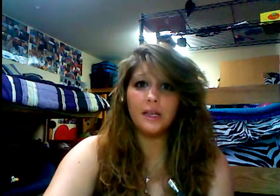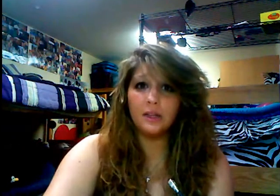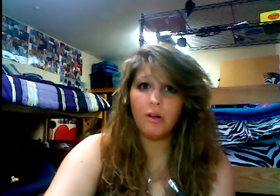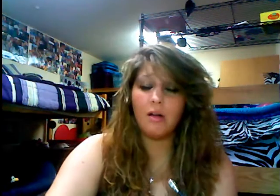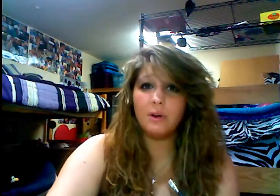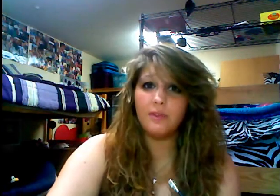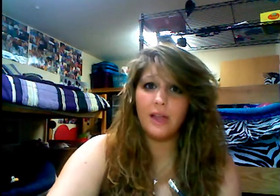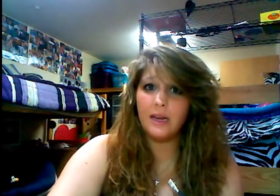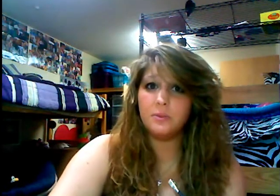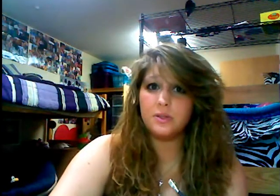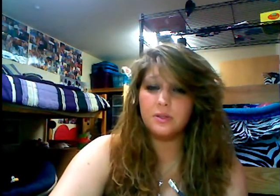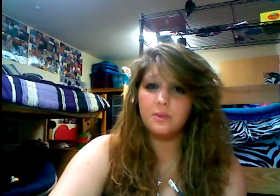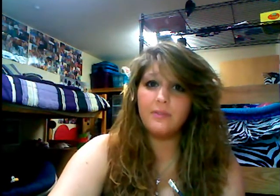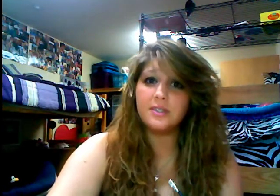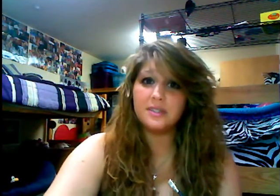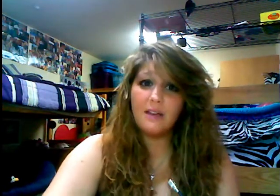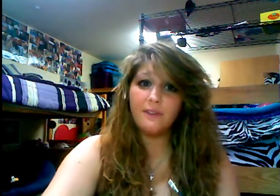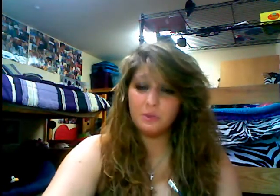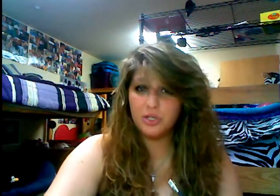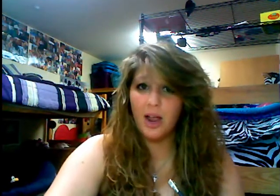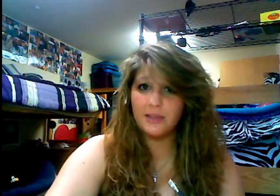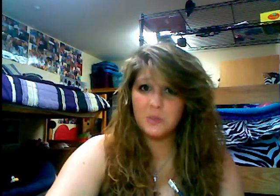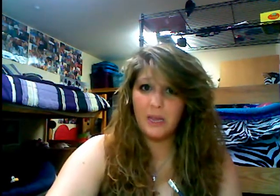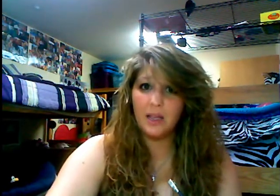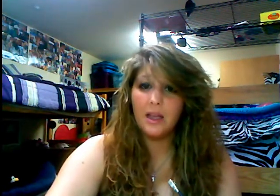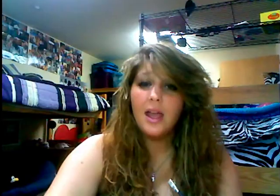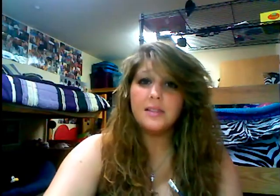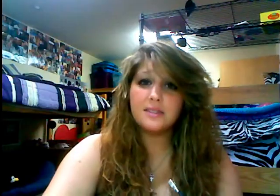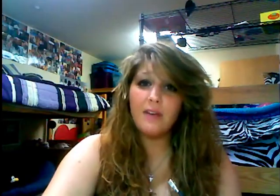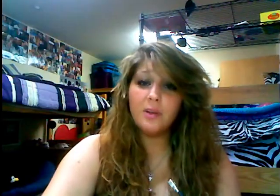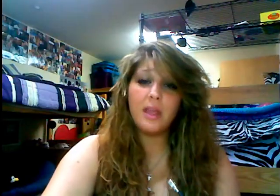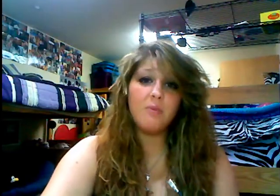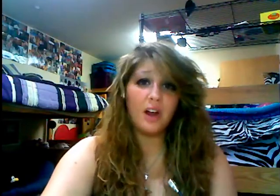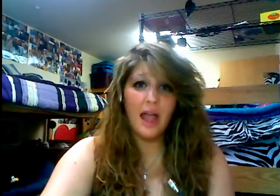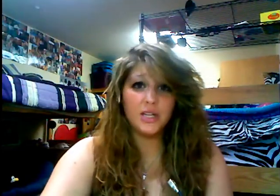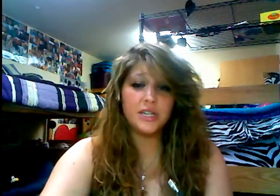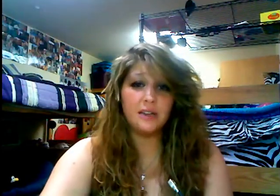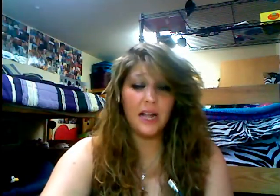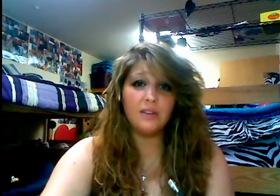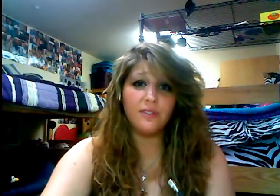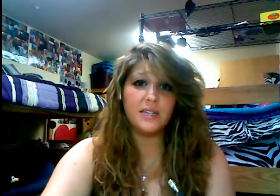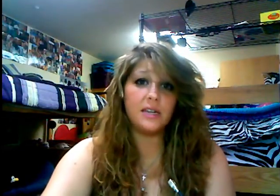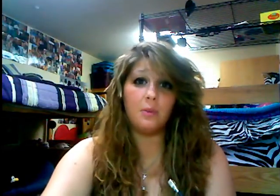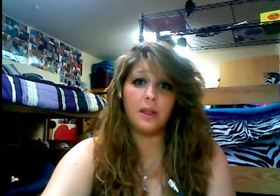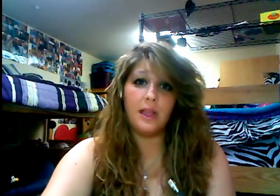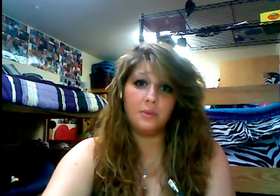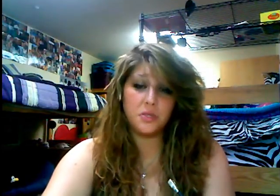kicking the ground whenever Stephanie was trying to speak. And Stephanie became very agitated and offended at what Katie was